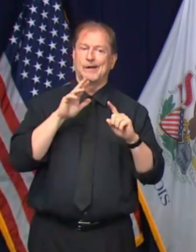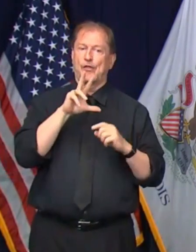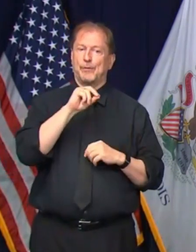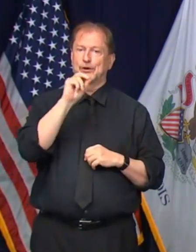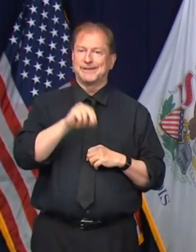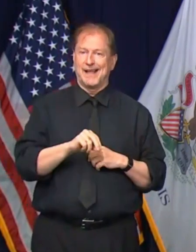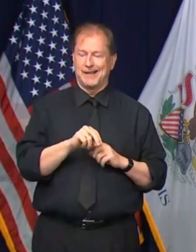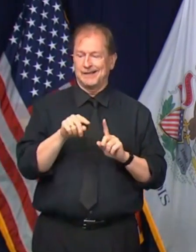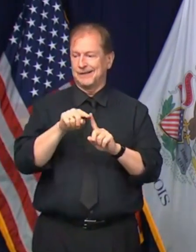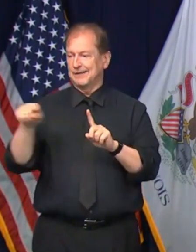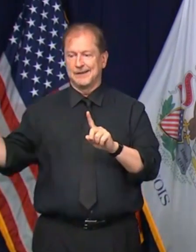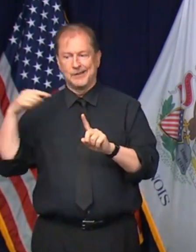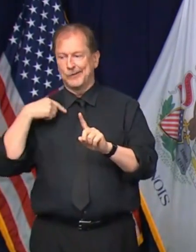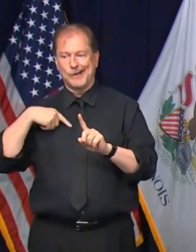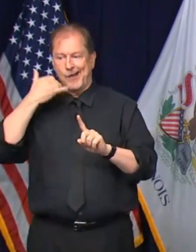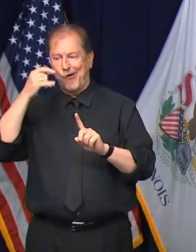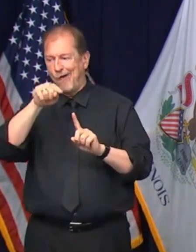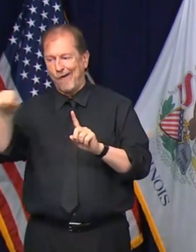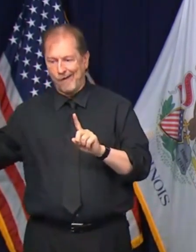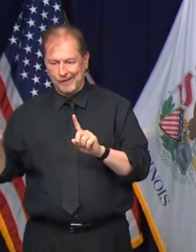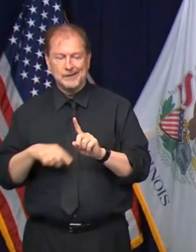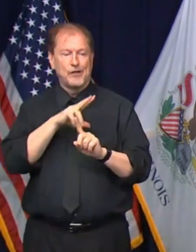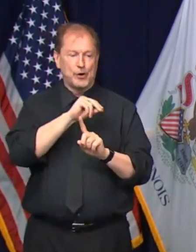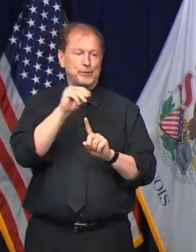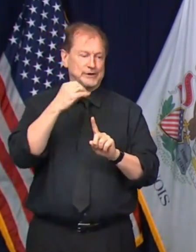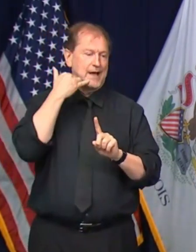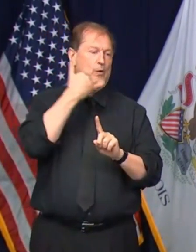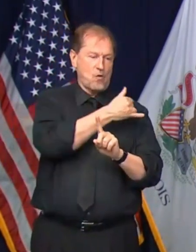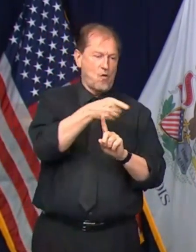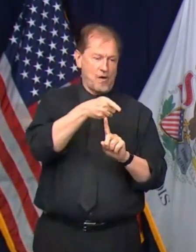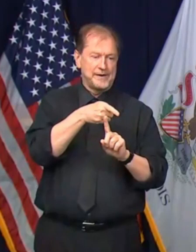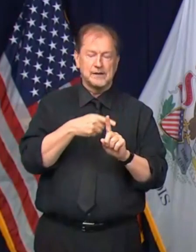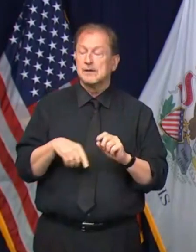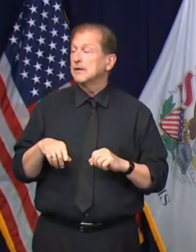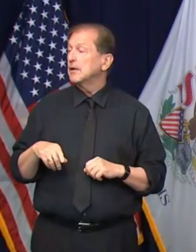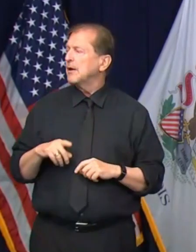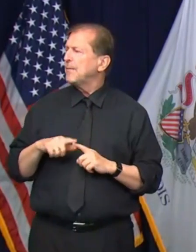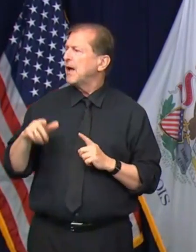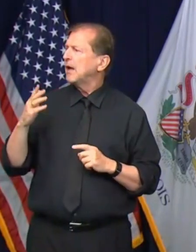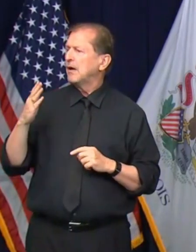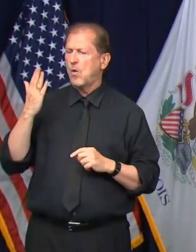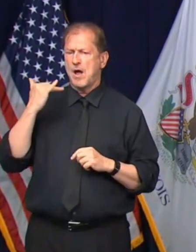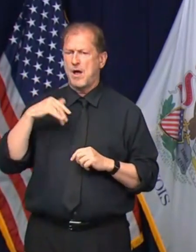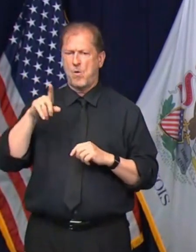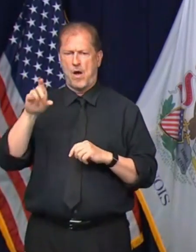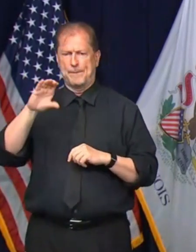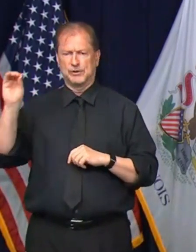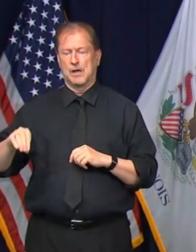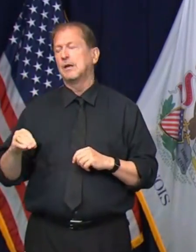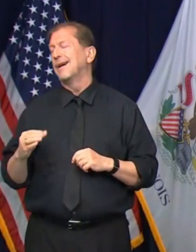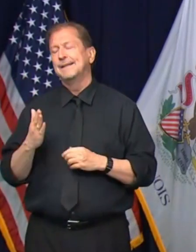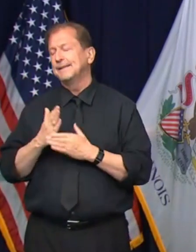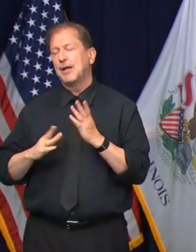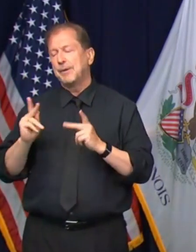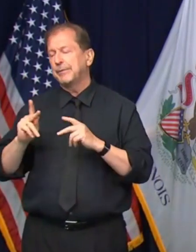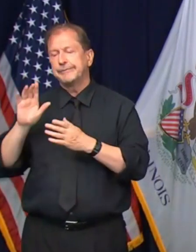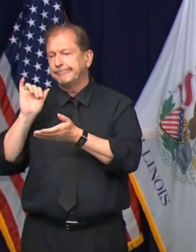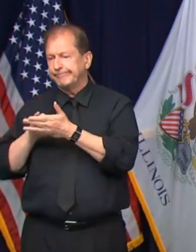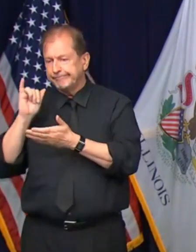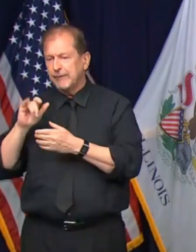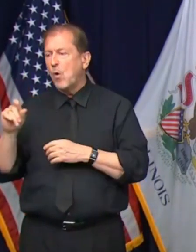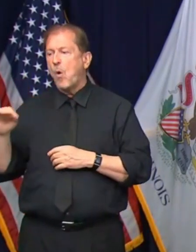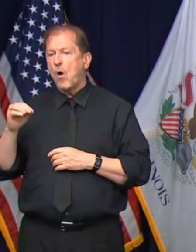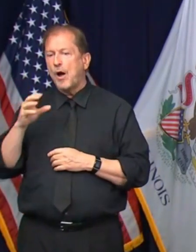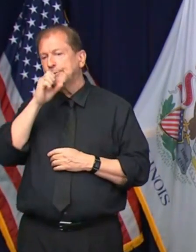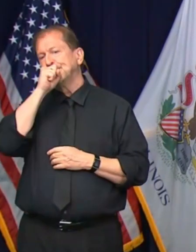to 60%. Why wouldn't you get to 100%? It's because there are quite a number of people who either you can't contact trace or refuse